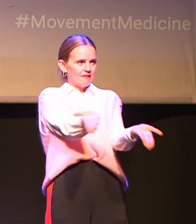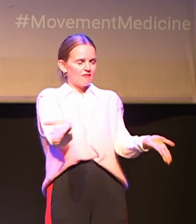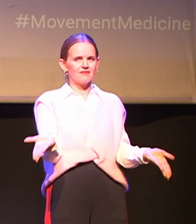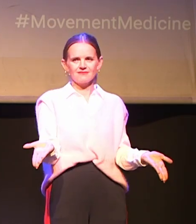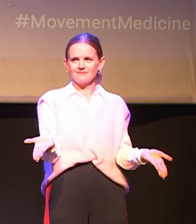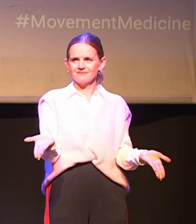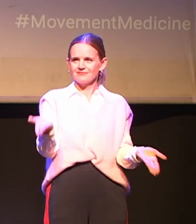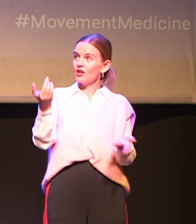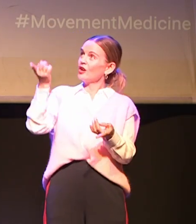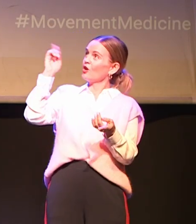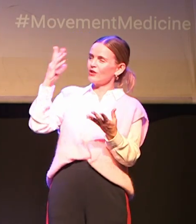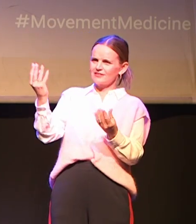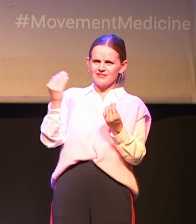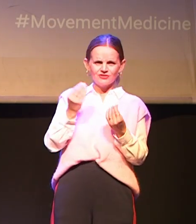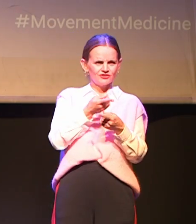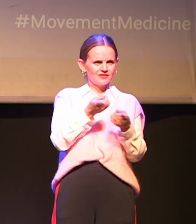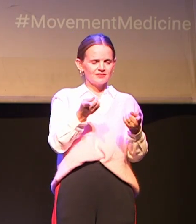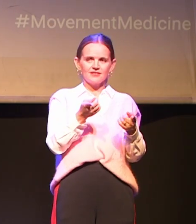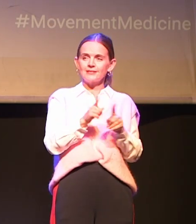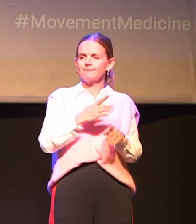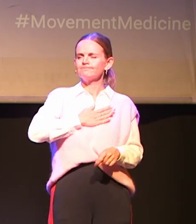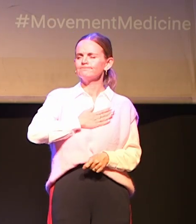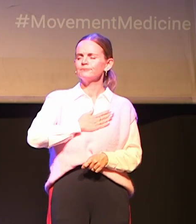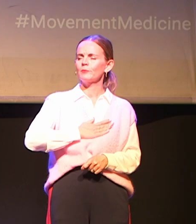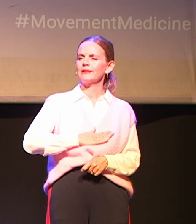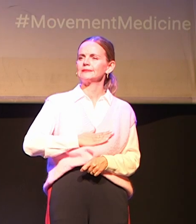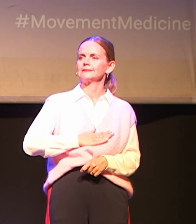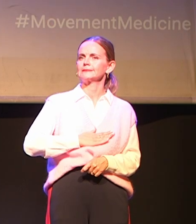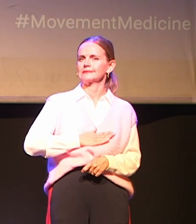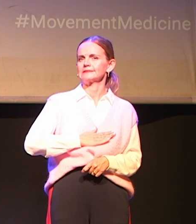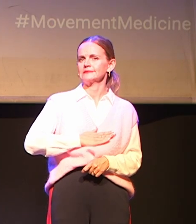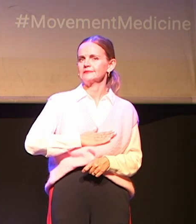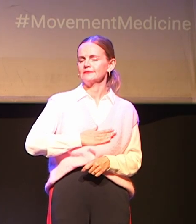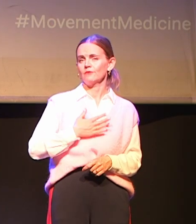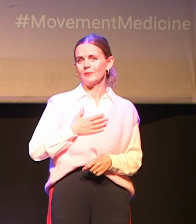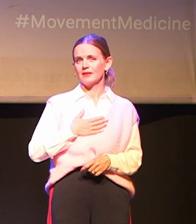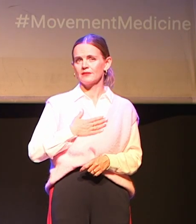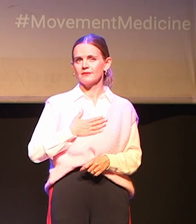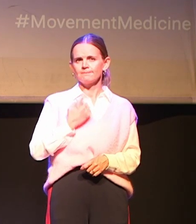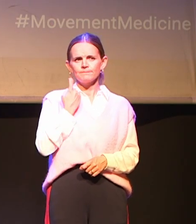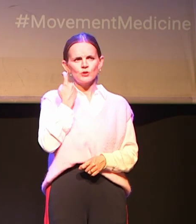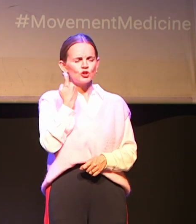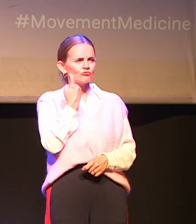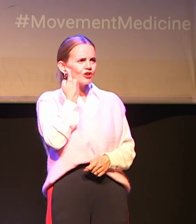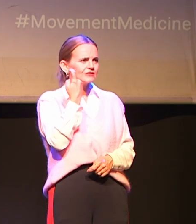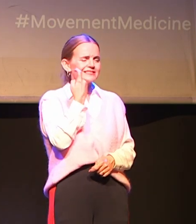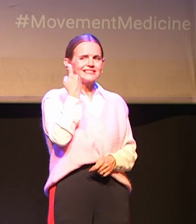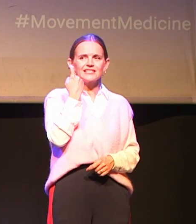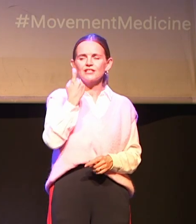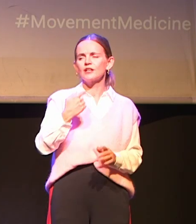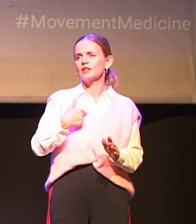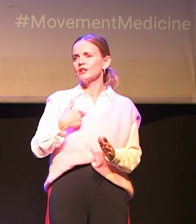what God is teaching me. It's that humility for me, that curiosity about life so I don't